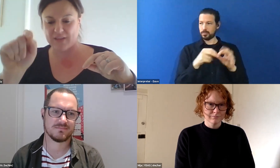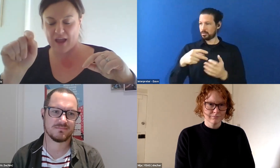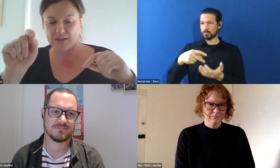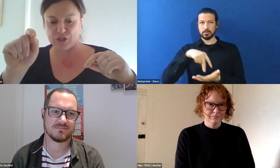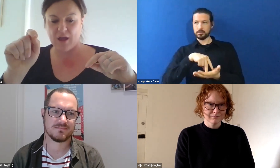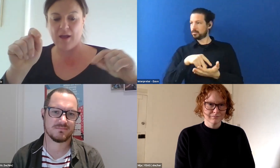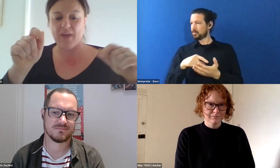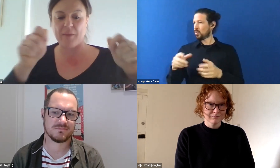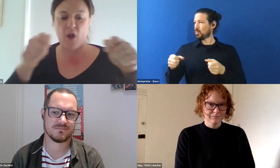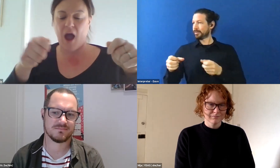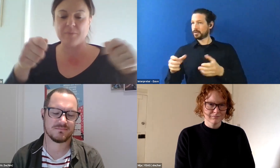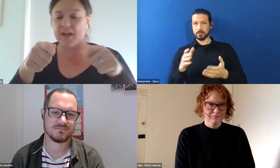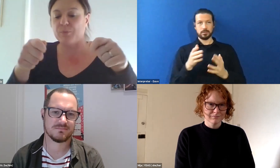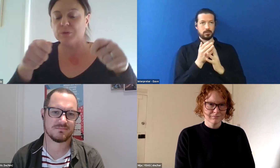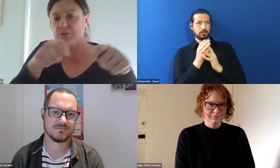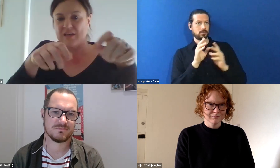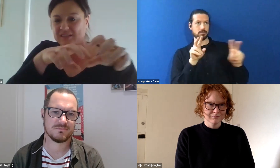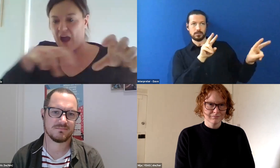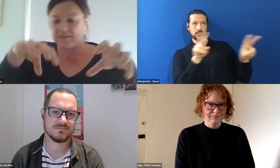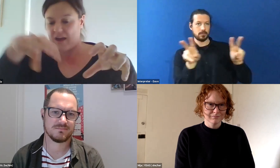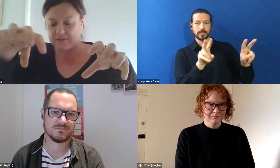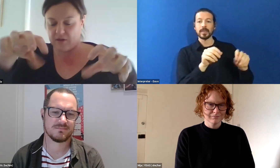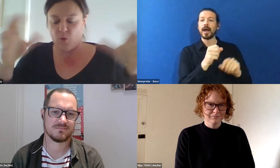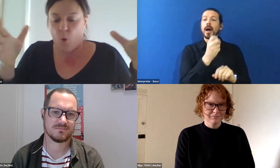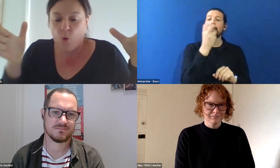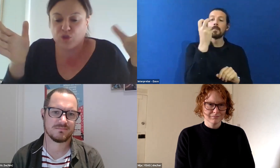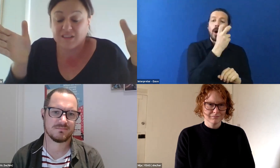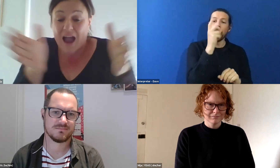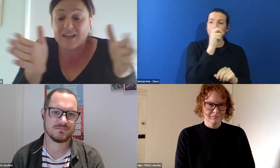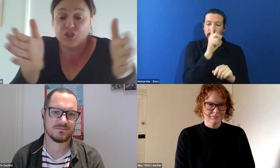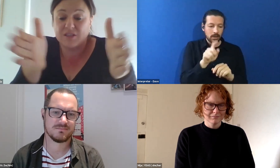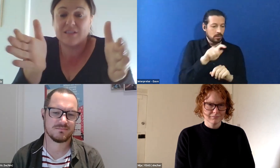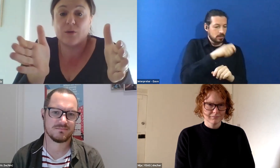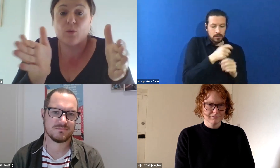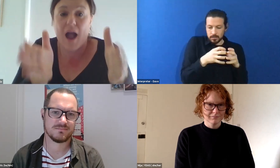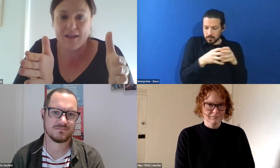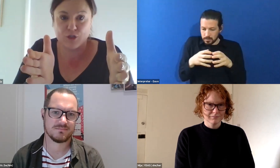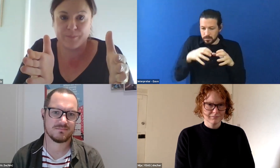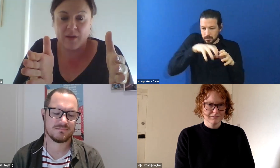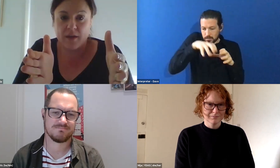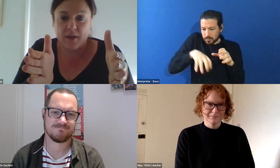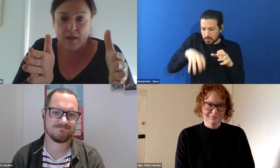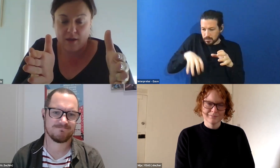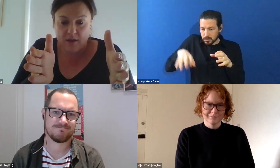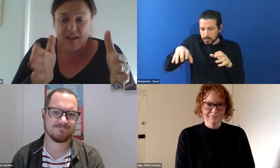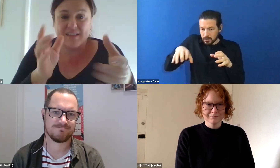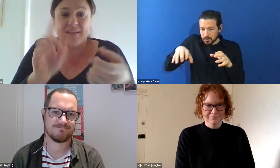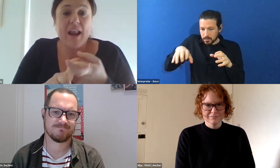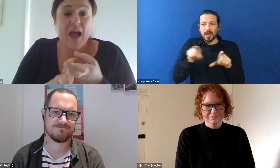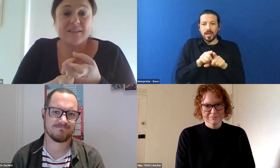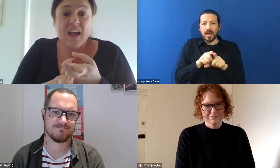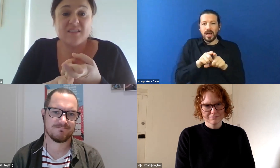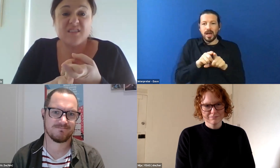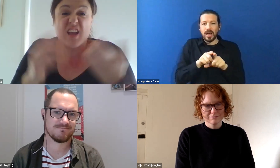on the stage. They had blind people stuck next to them. They were all just caged in this little cage. Is